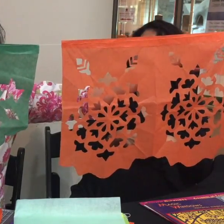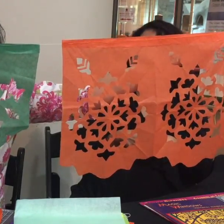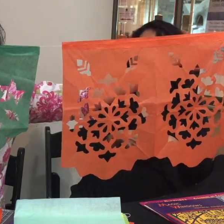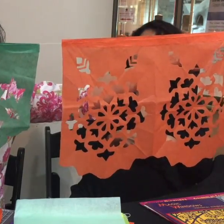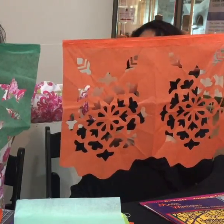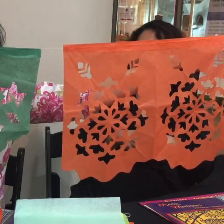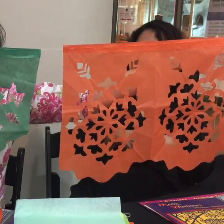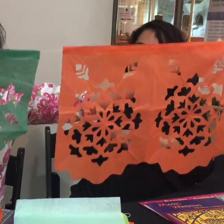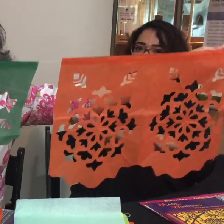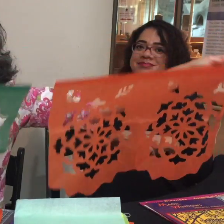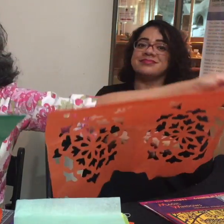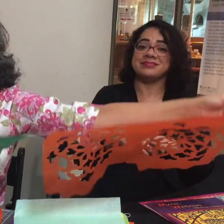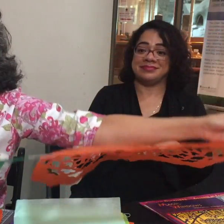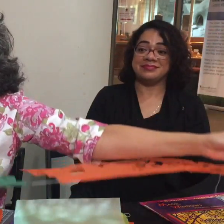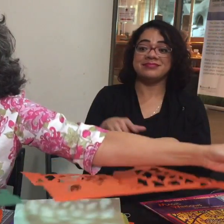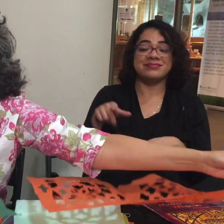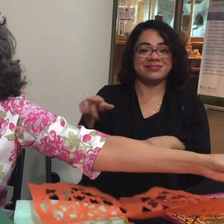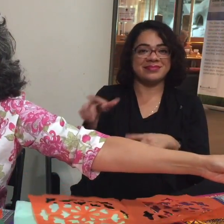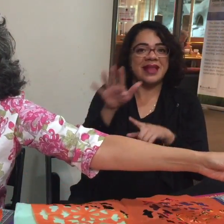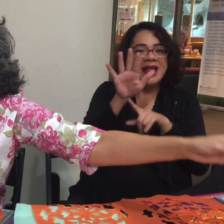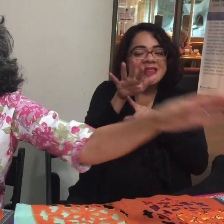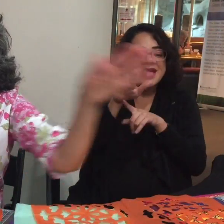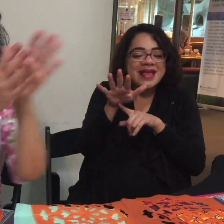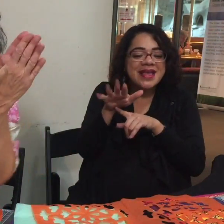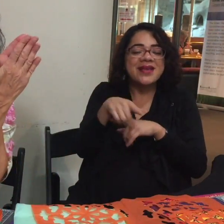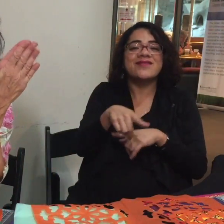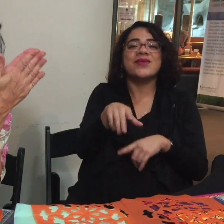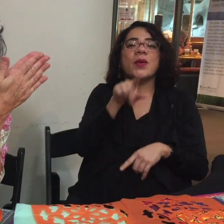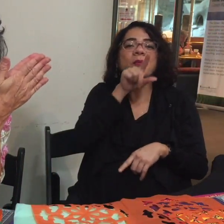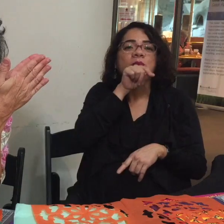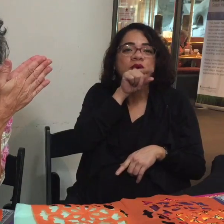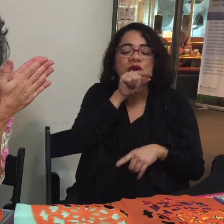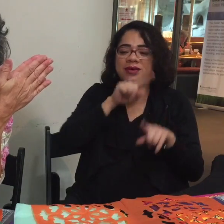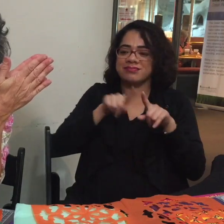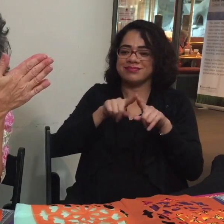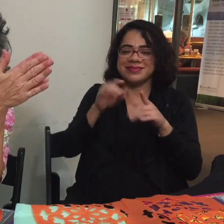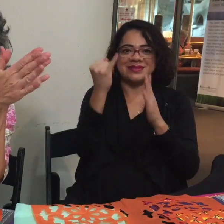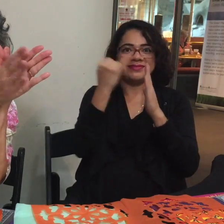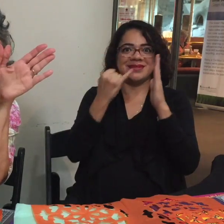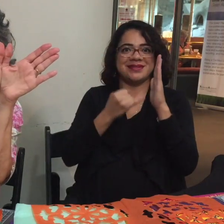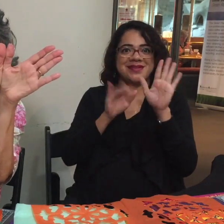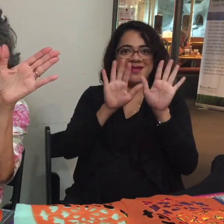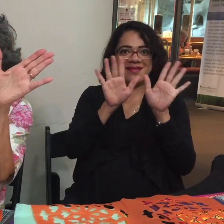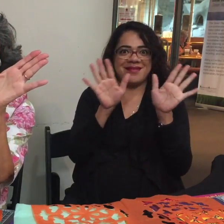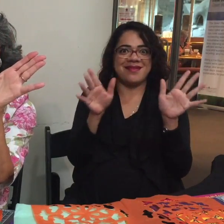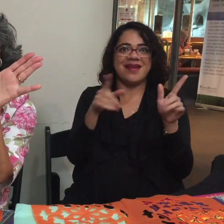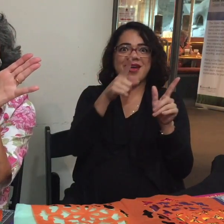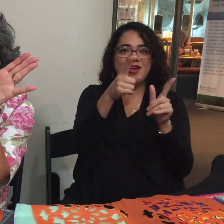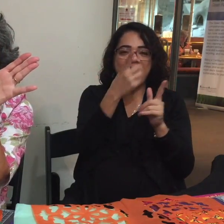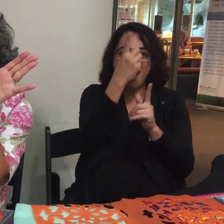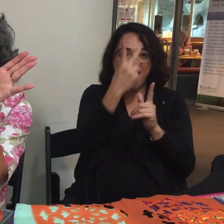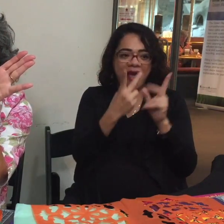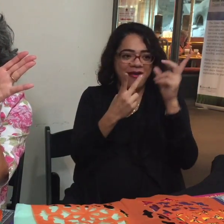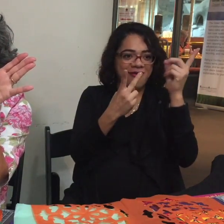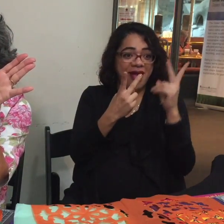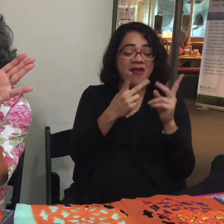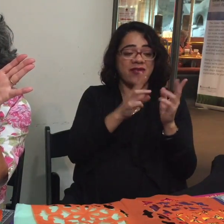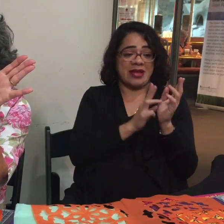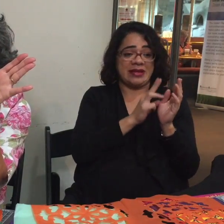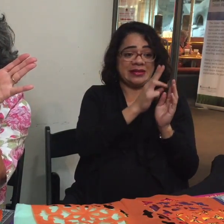some leaves. So if you think about cutting half of a design, when you unfold it, you get the full